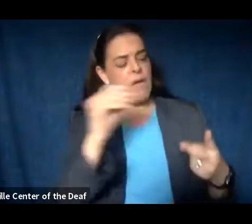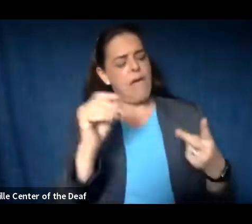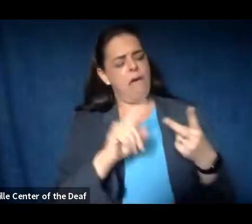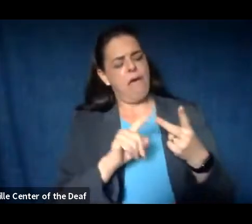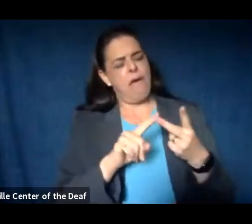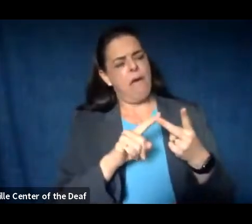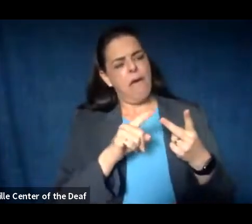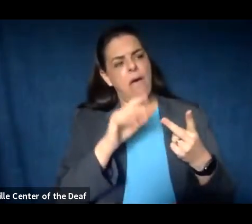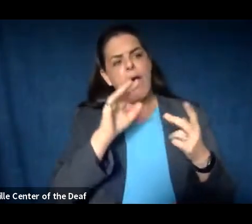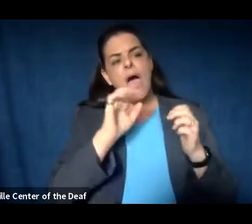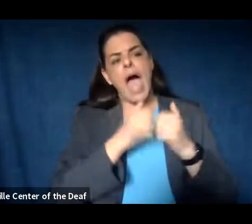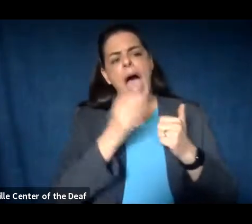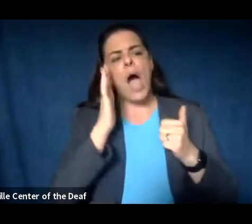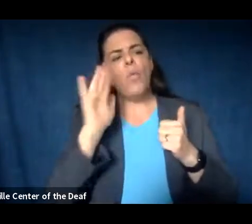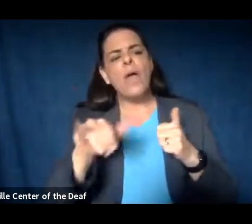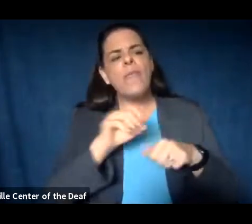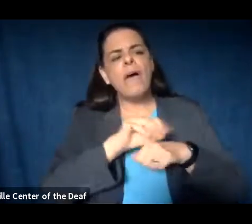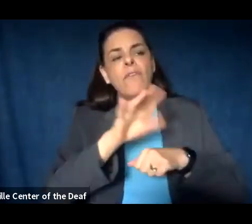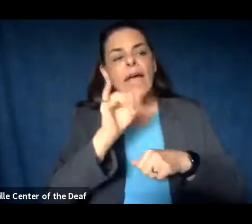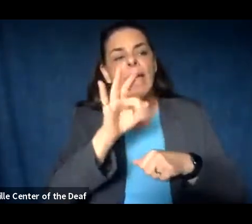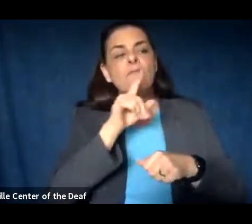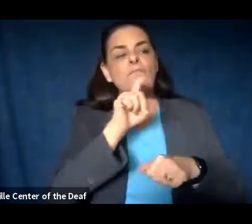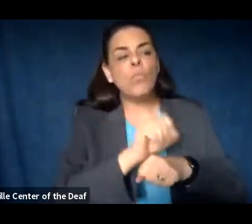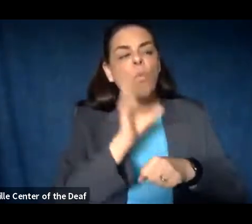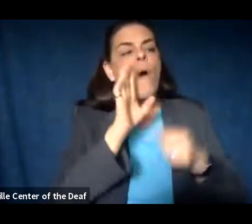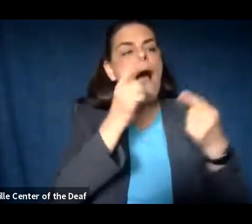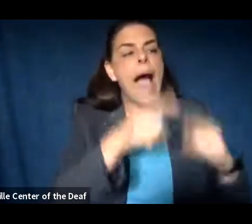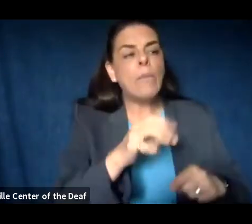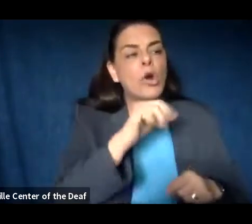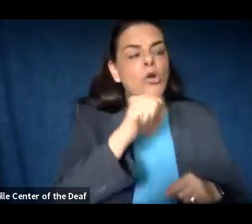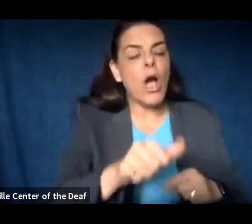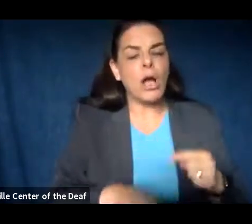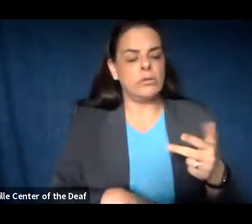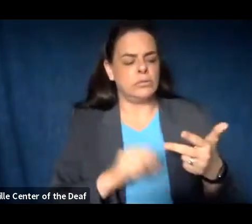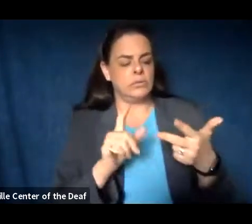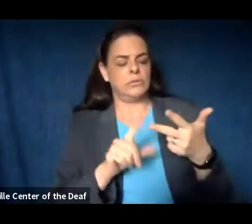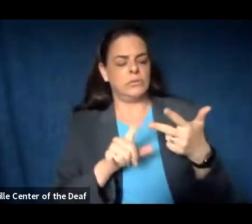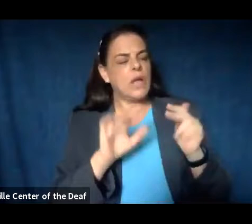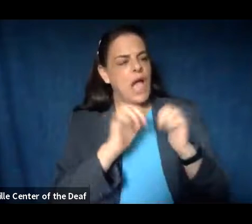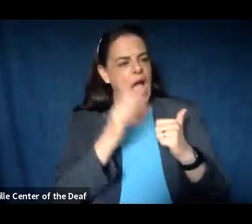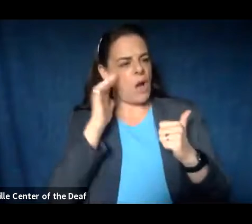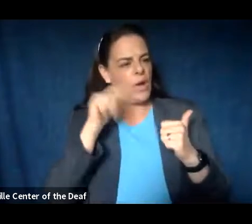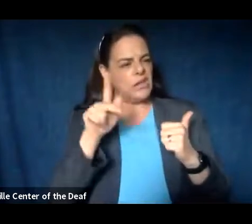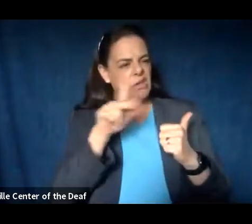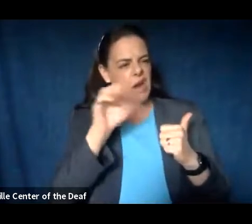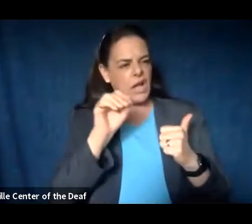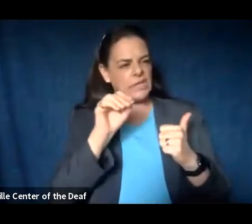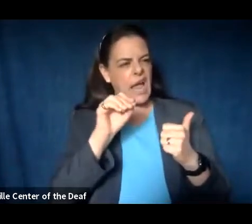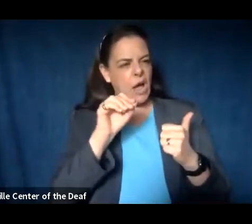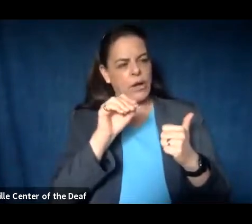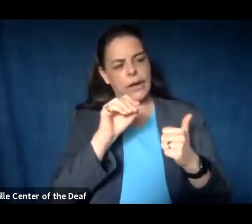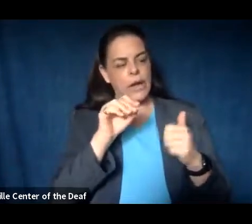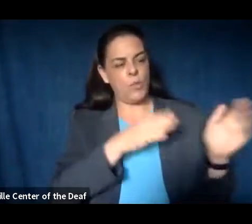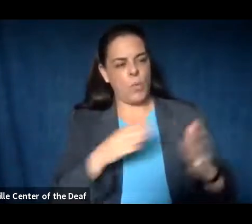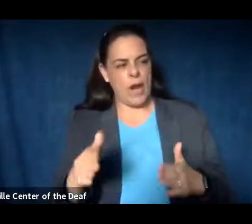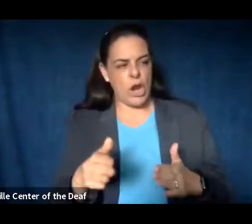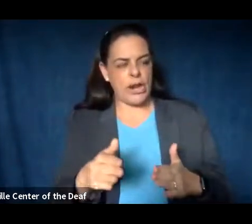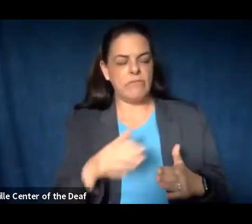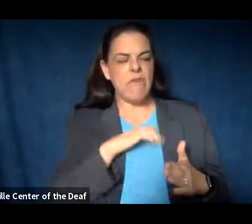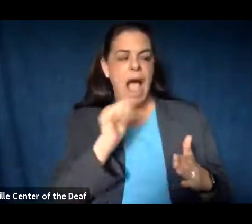this happens or not? And the third part, how is the county preparing? I can separate that out again if you'd like. I might need you